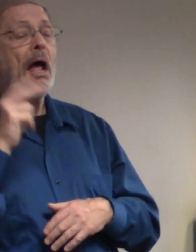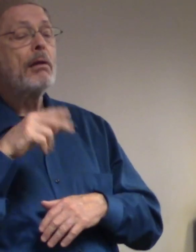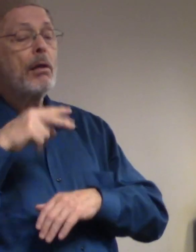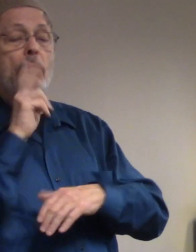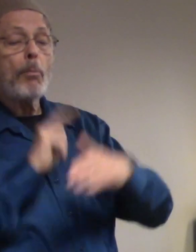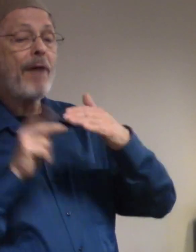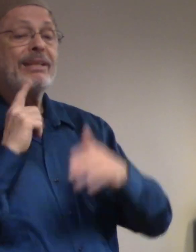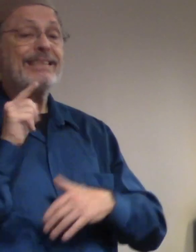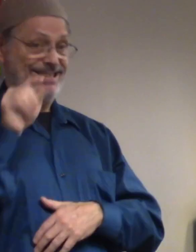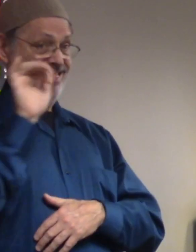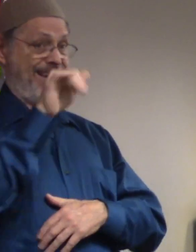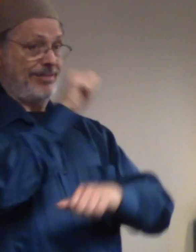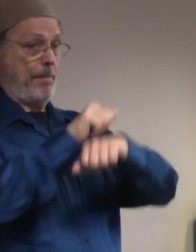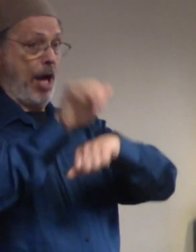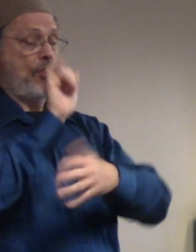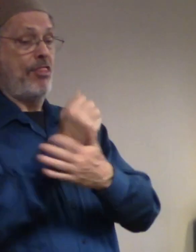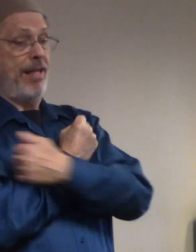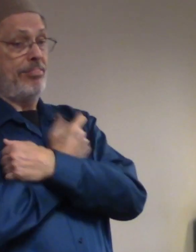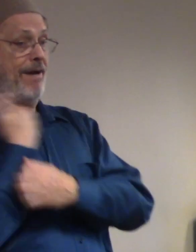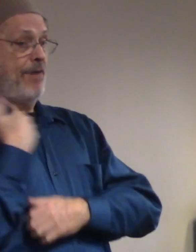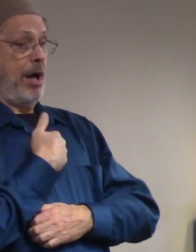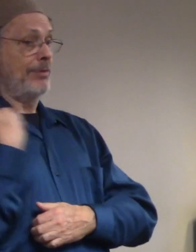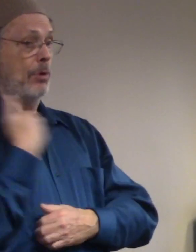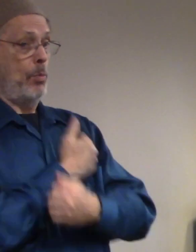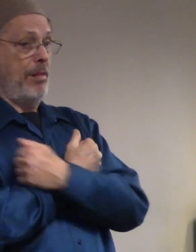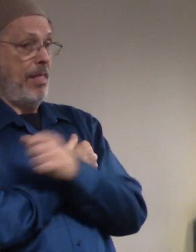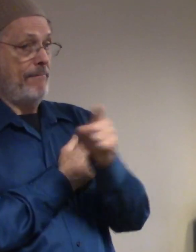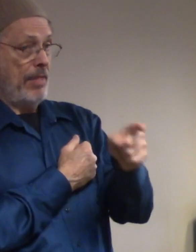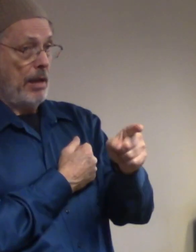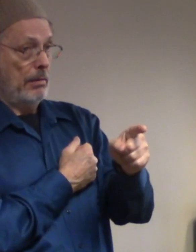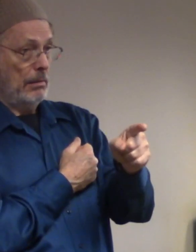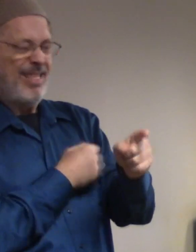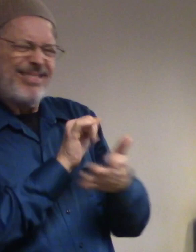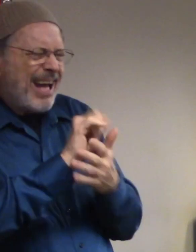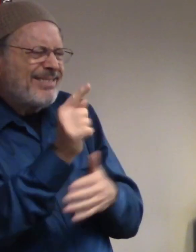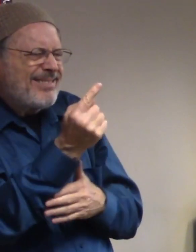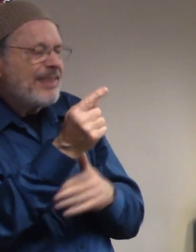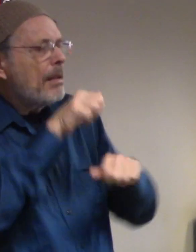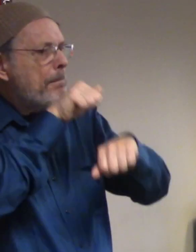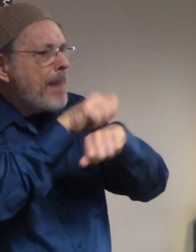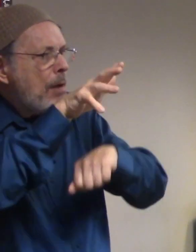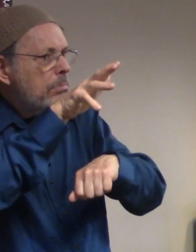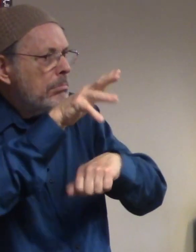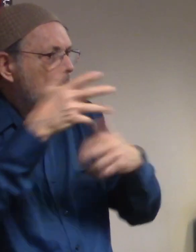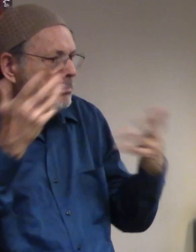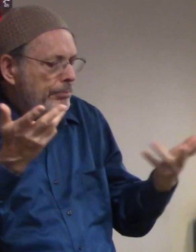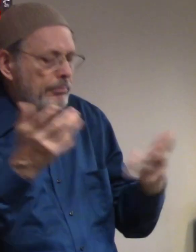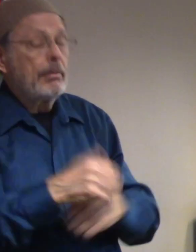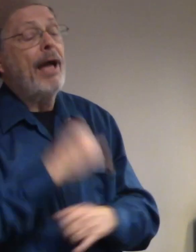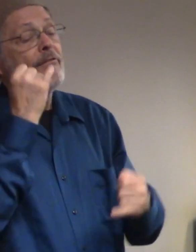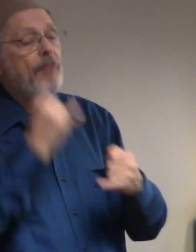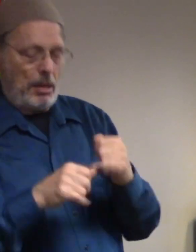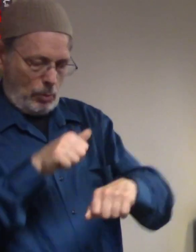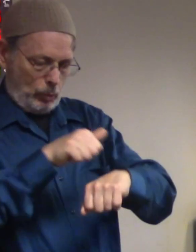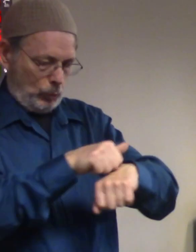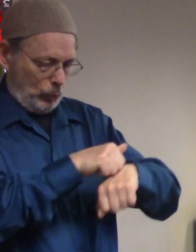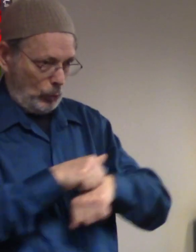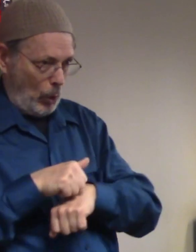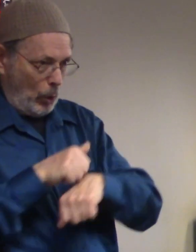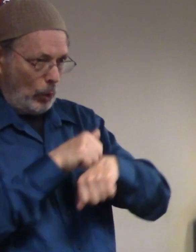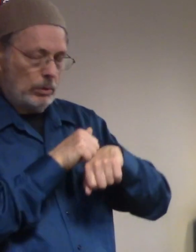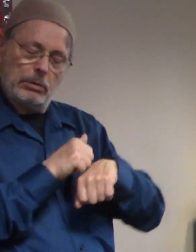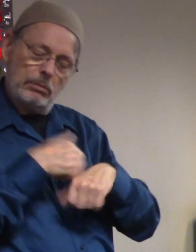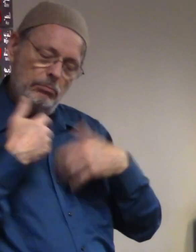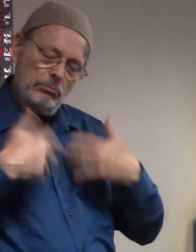says, this is the mountain that loves us, and we love it. A mountain. And finally, the stones.